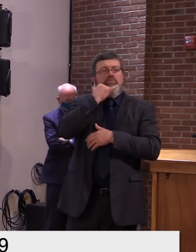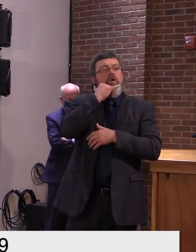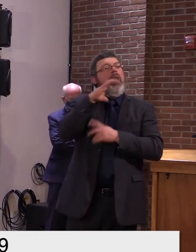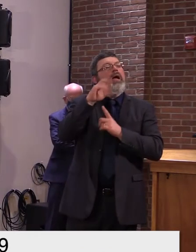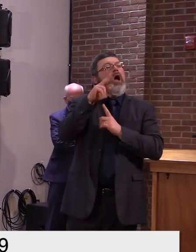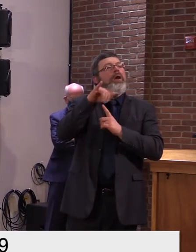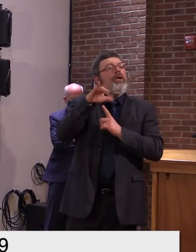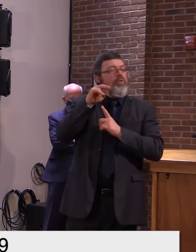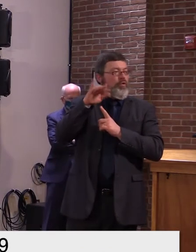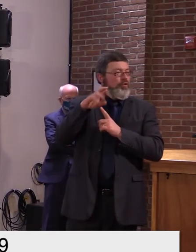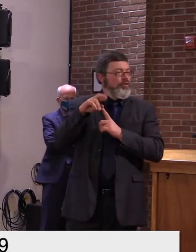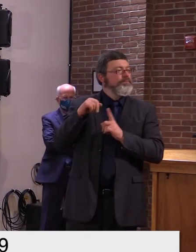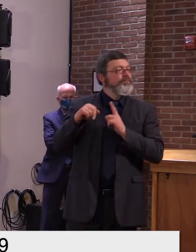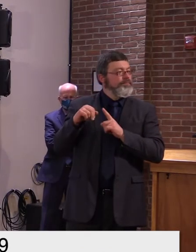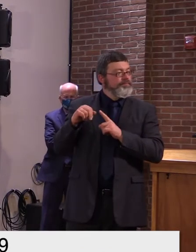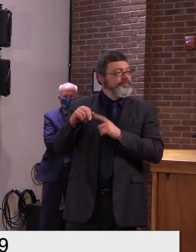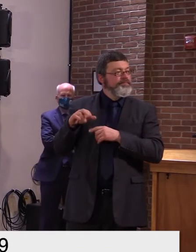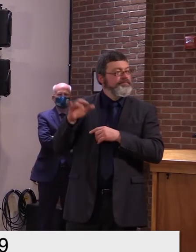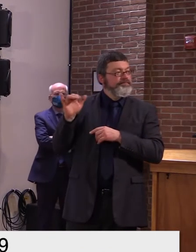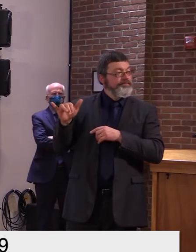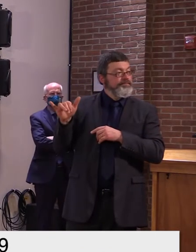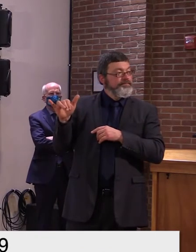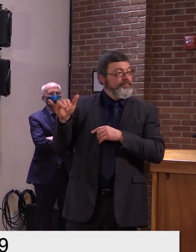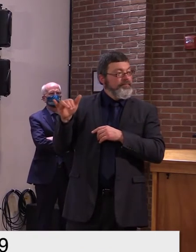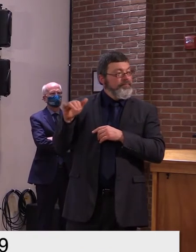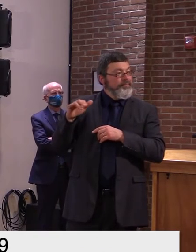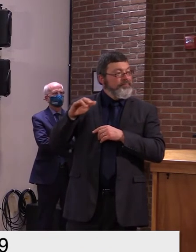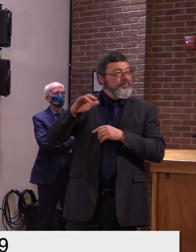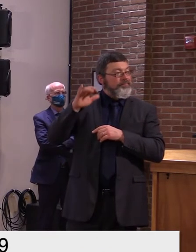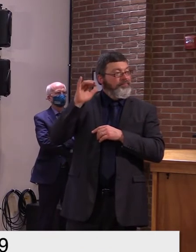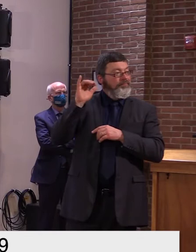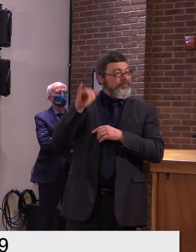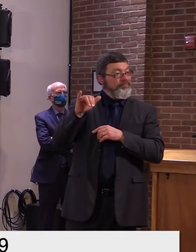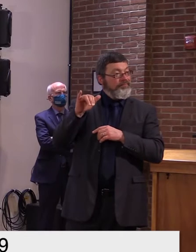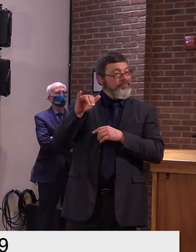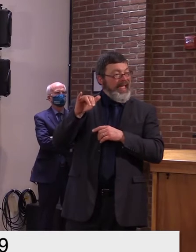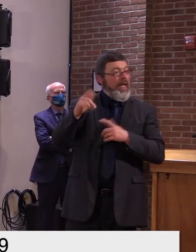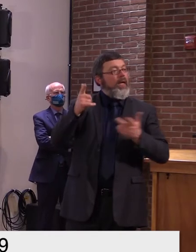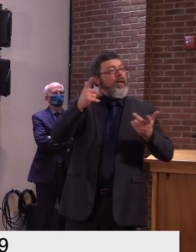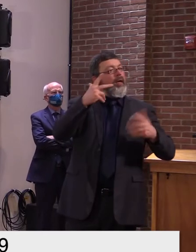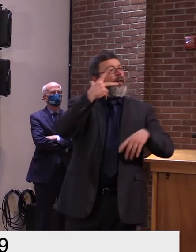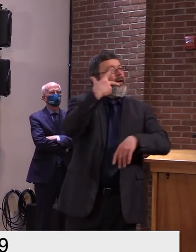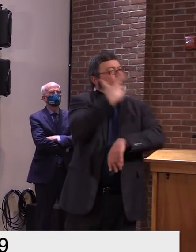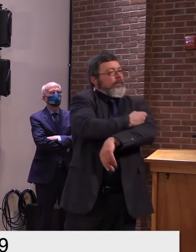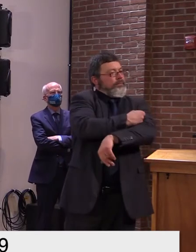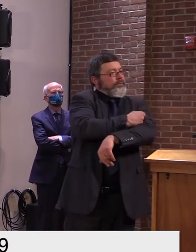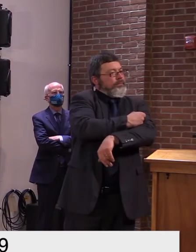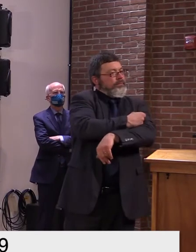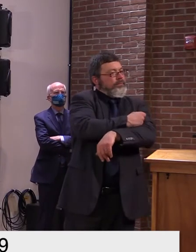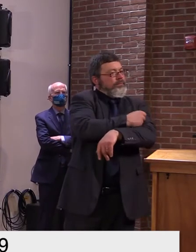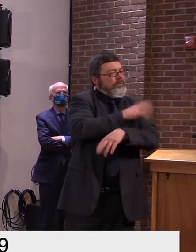in delivery by UPS, we obviously have gone through this with the dairy tests.